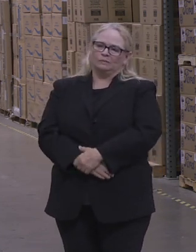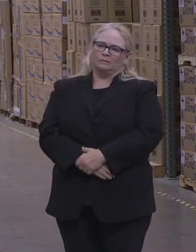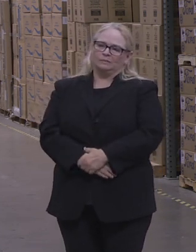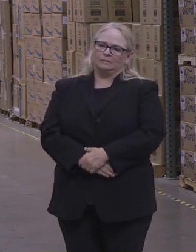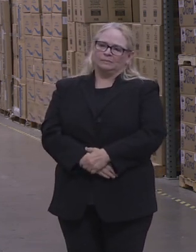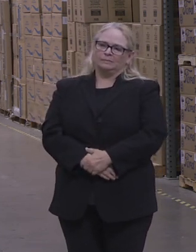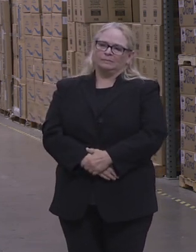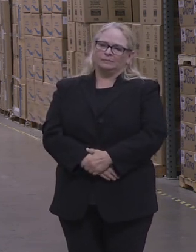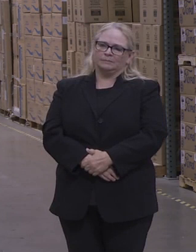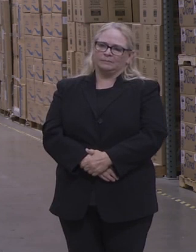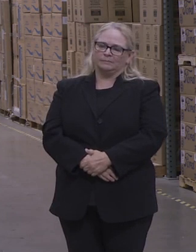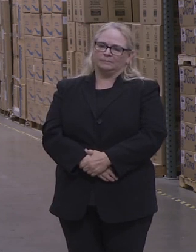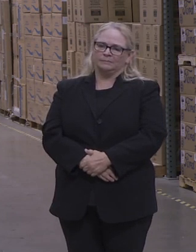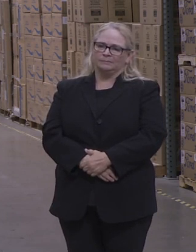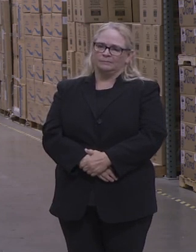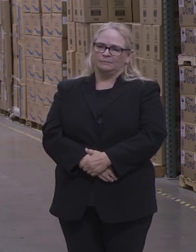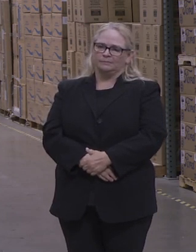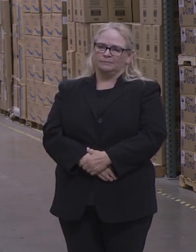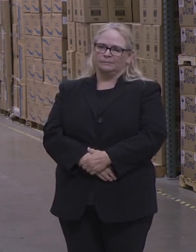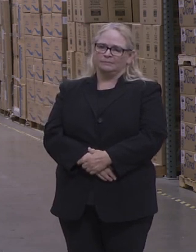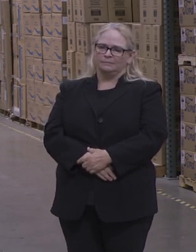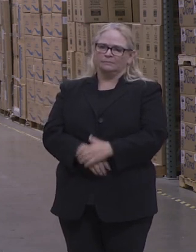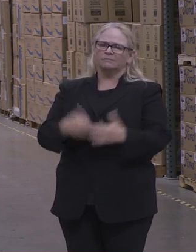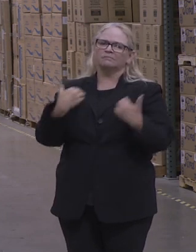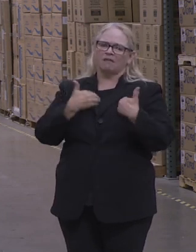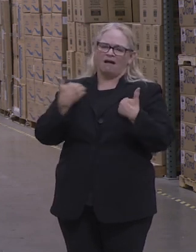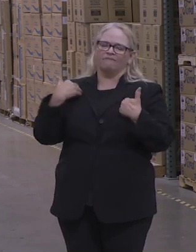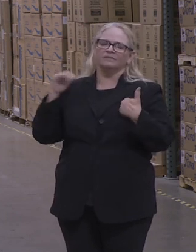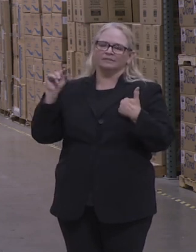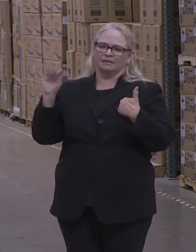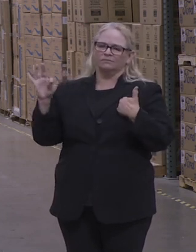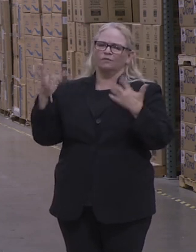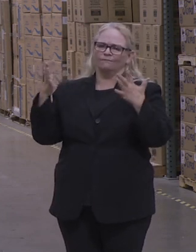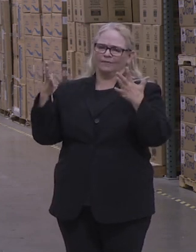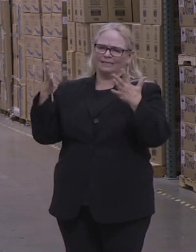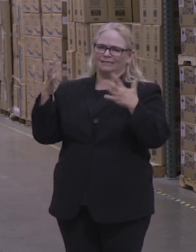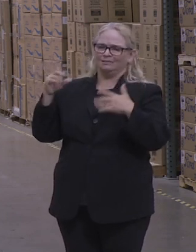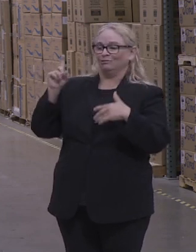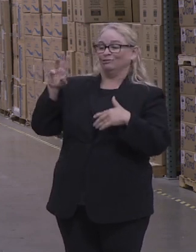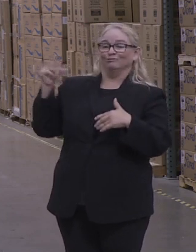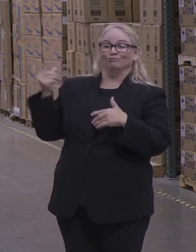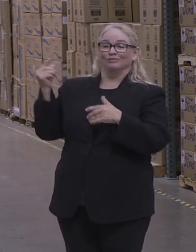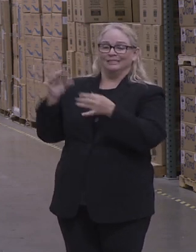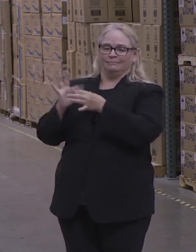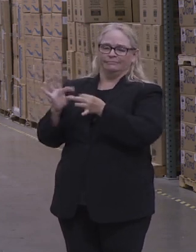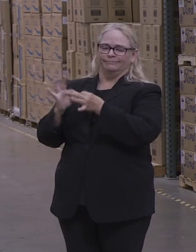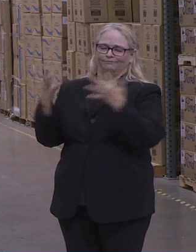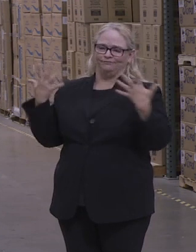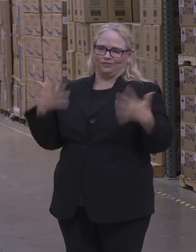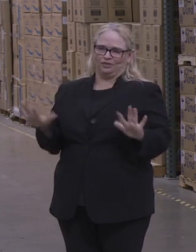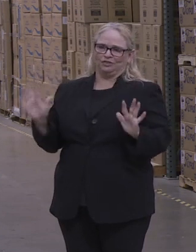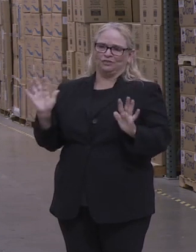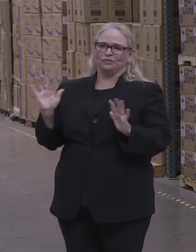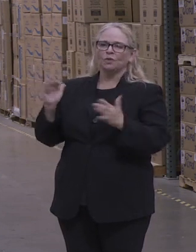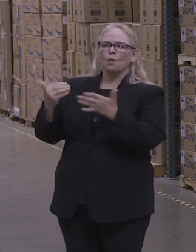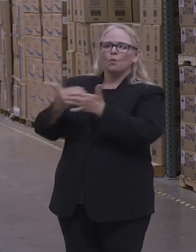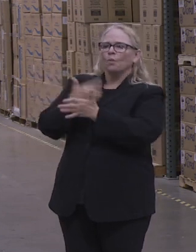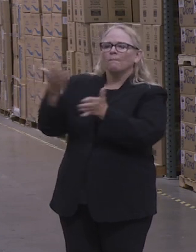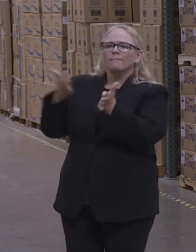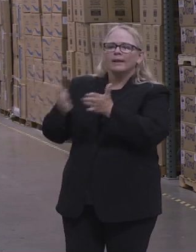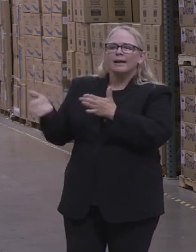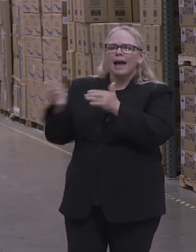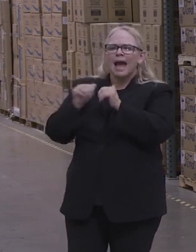testing task force. Dr. Galley a week ago made that announcement, laid out in specific detail, new strategies, new